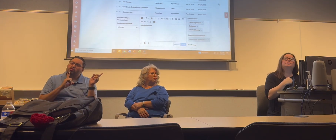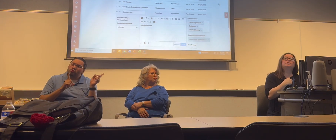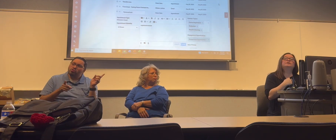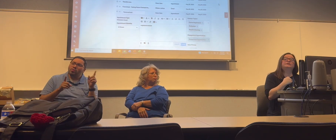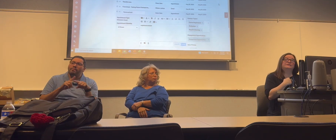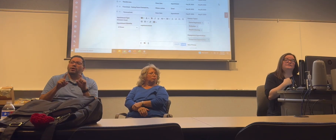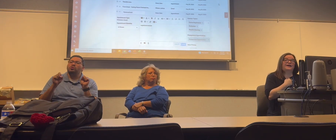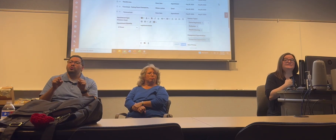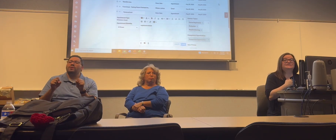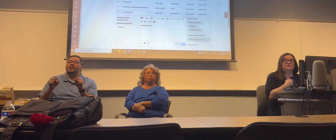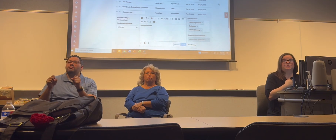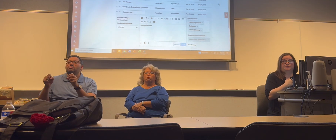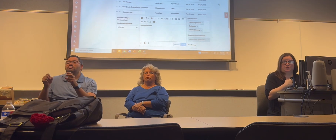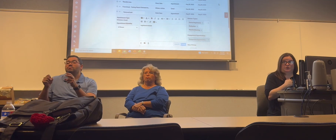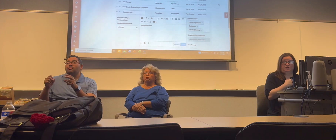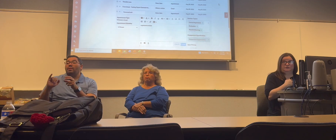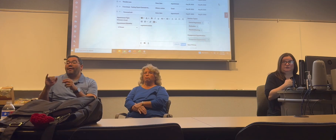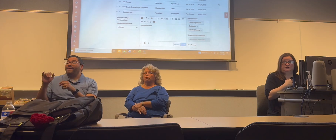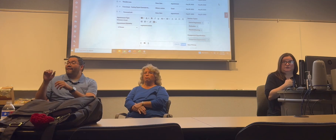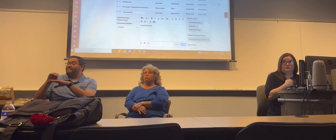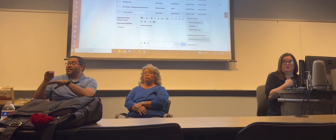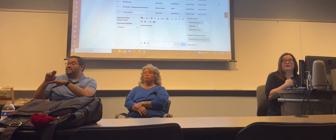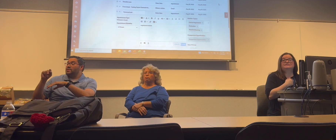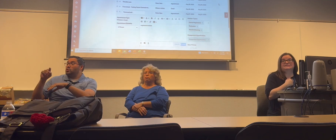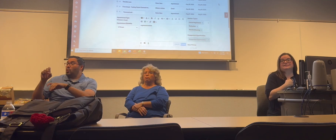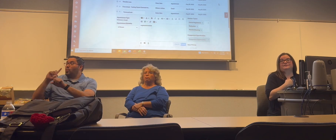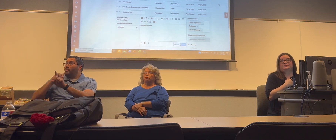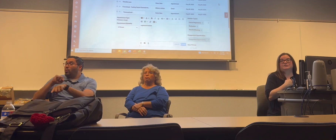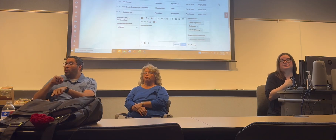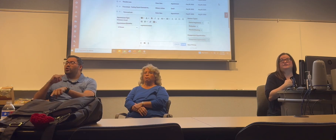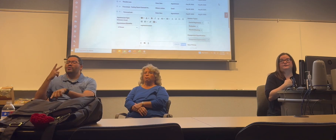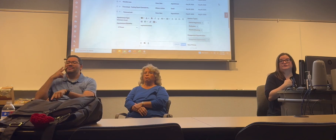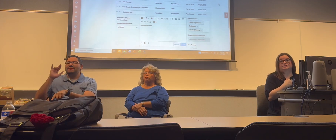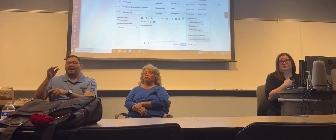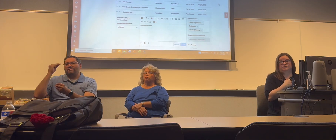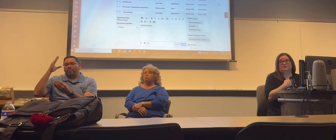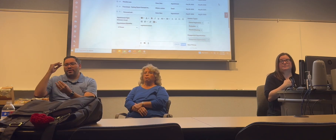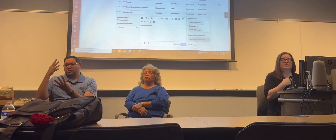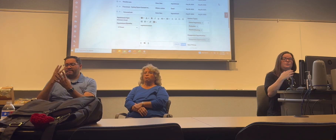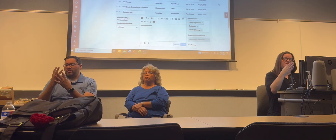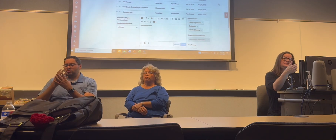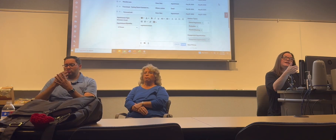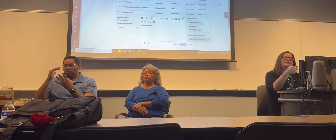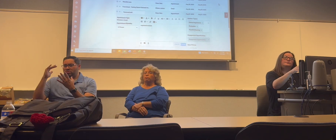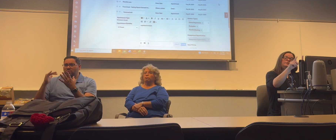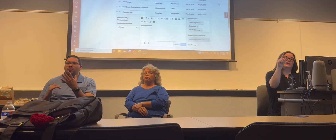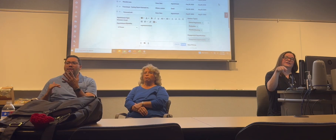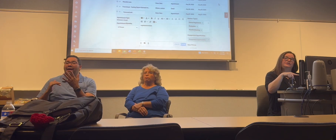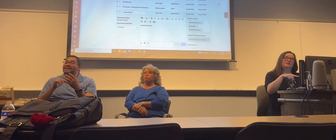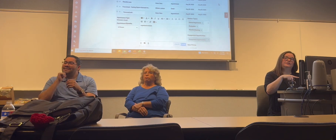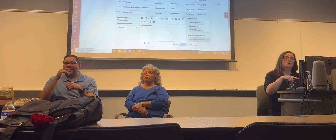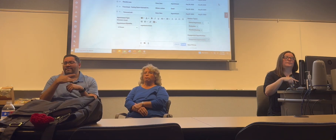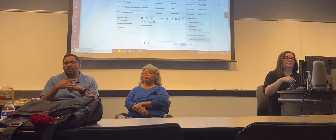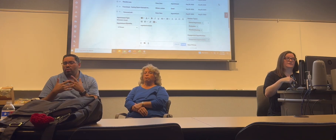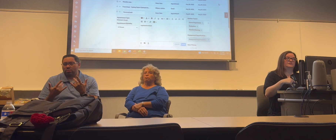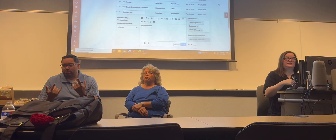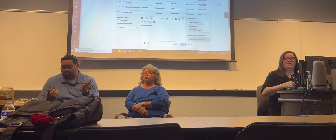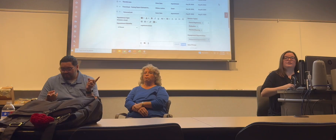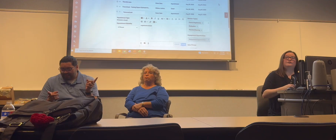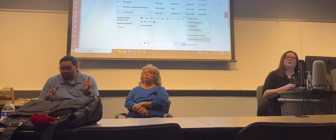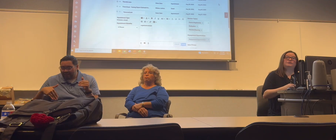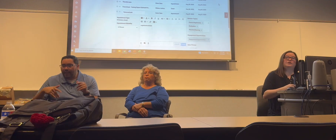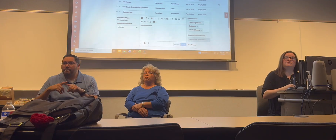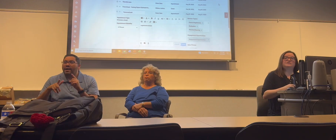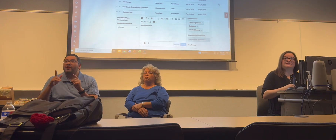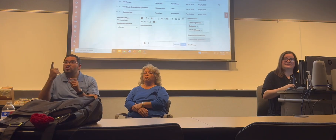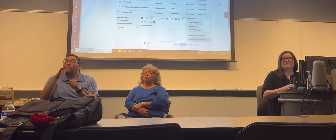able to pull an advising note report Uh-huh, and see that information and filter through it. It's not available right here, uh-huh. but there's an